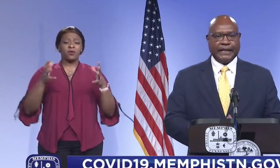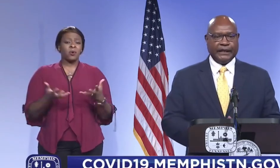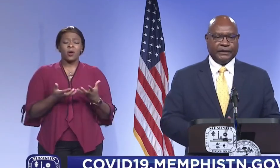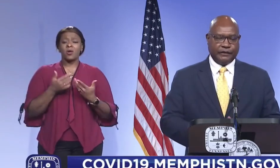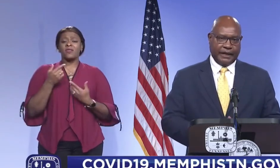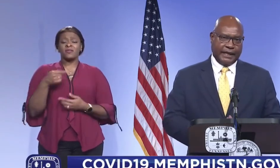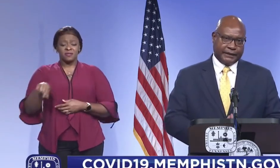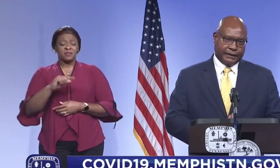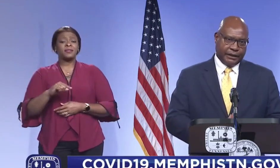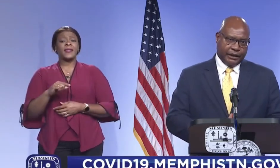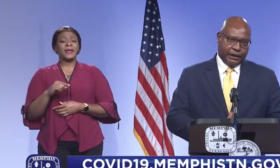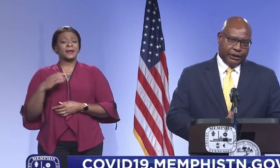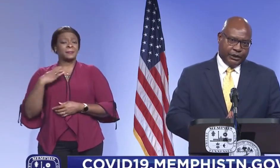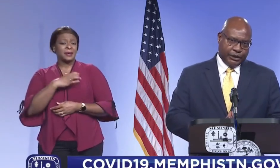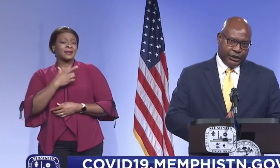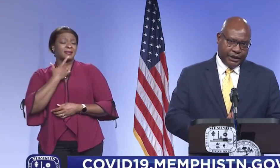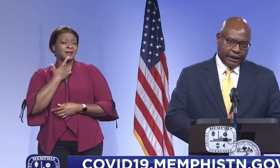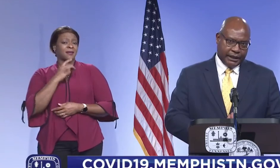indicated that